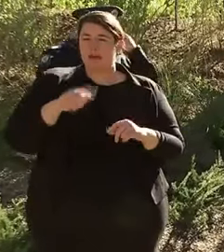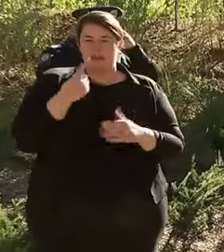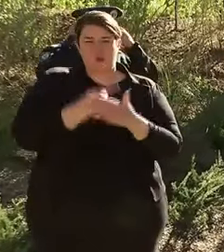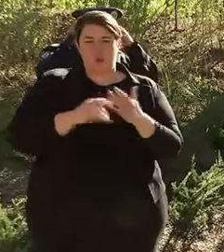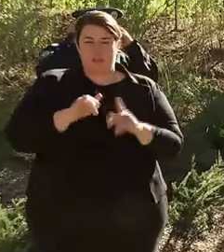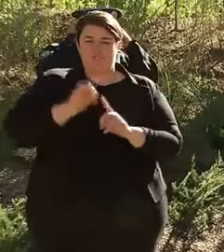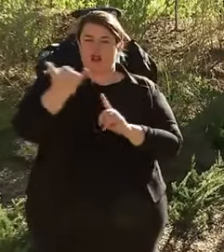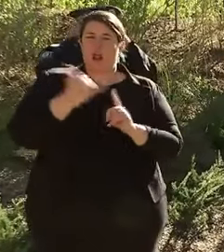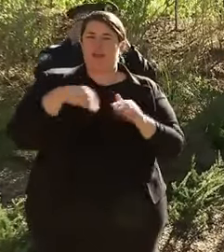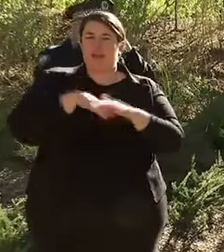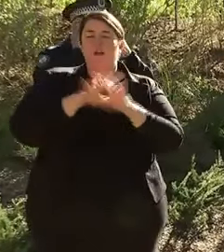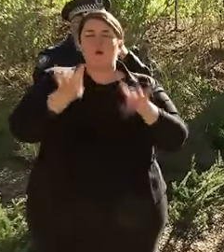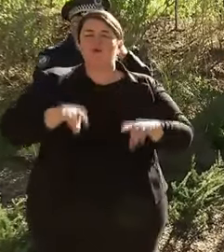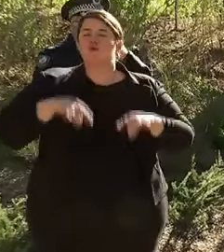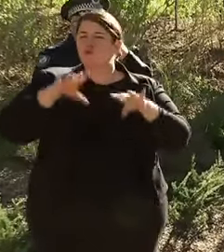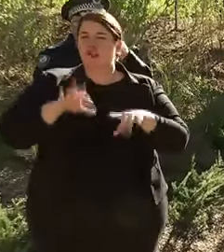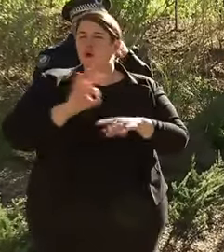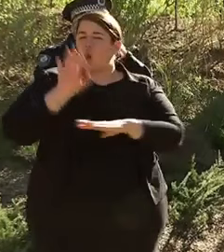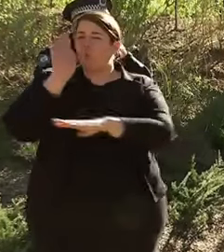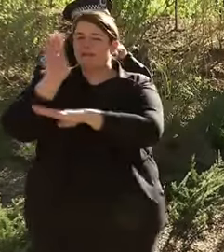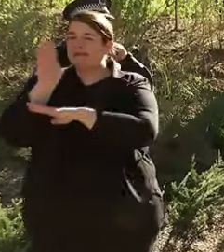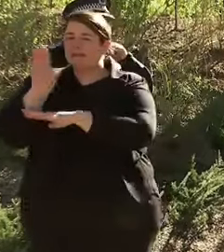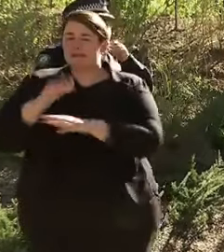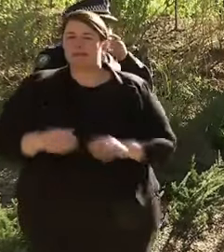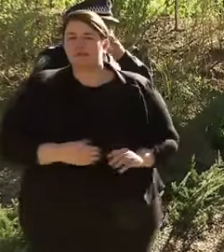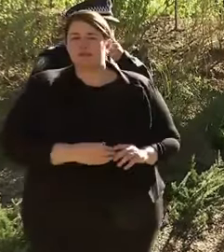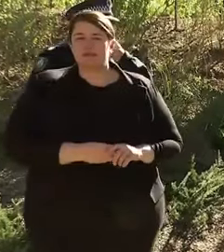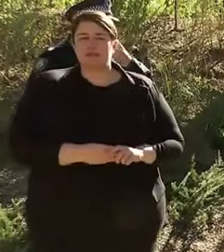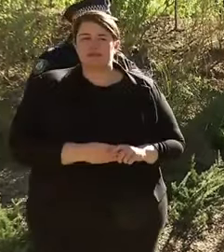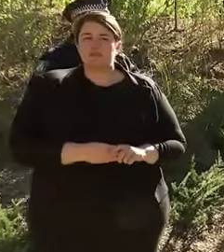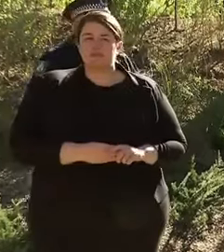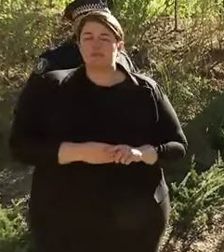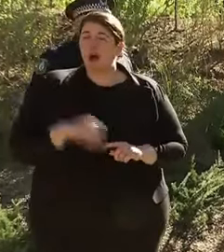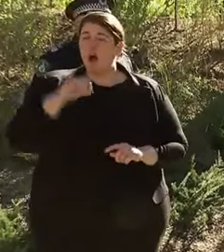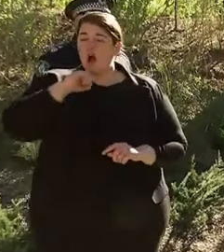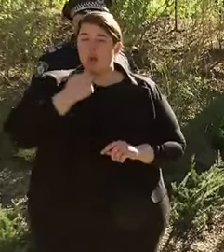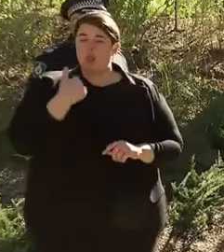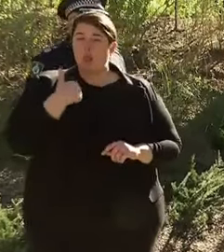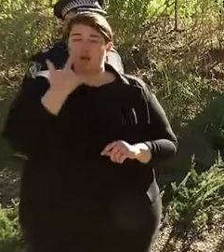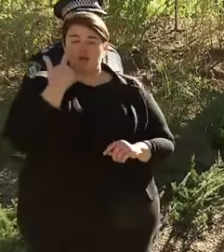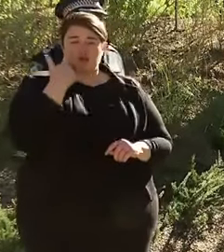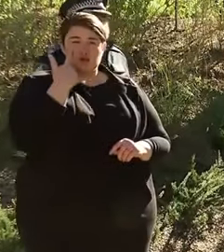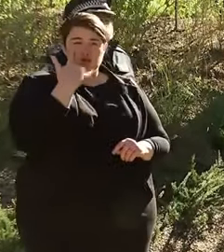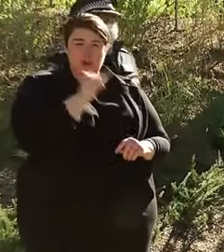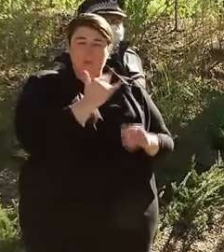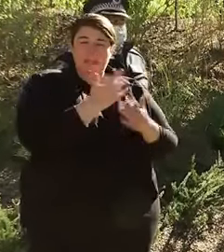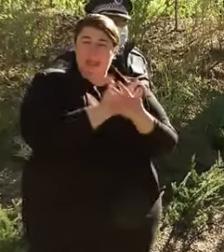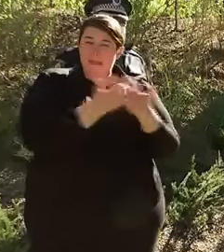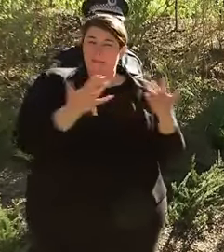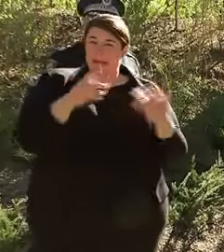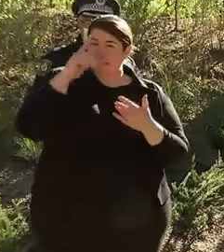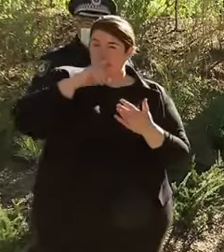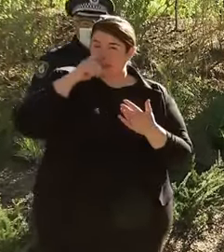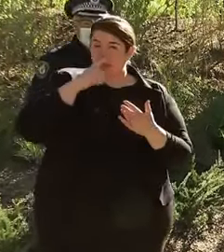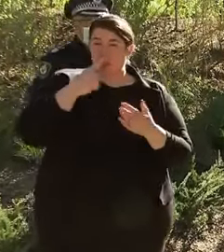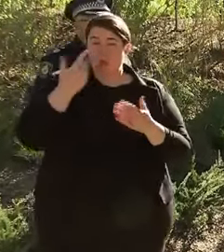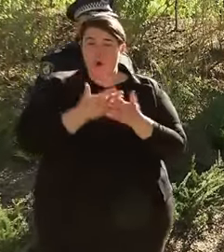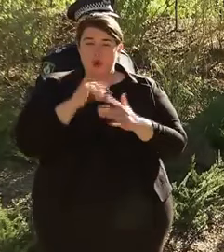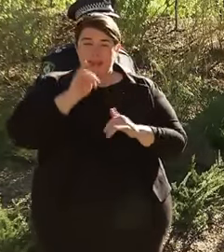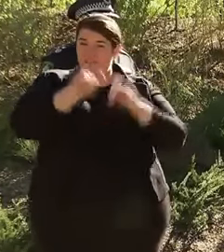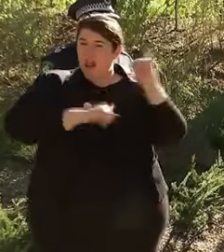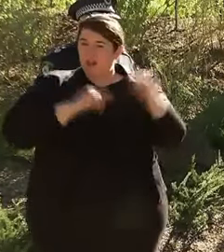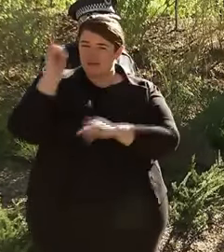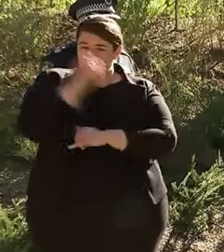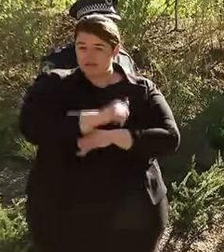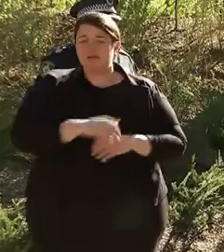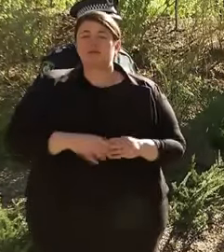domestic flights. I can follow up with the general numbers. Obviously, given